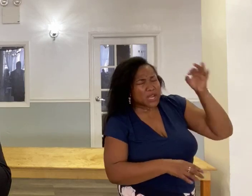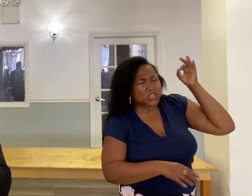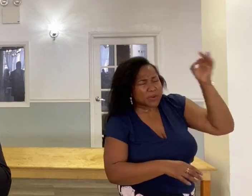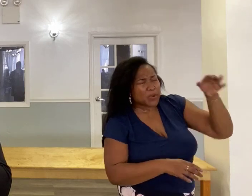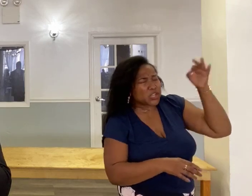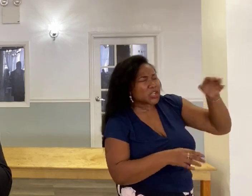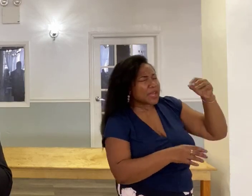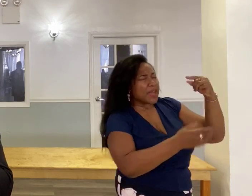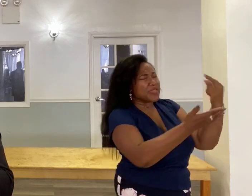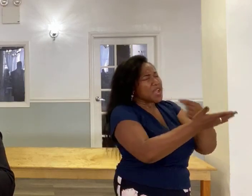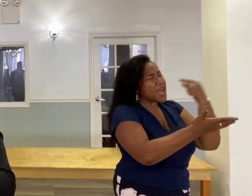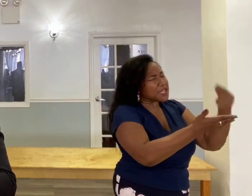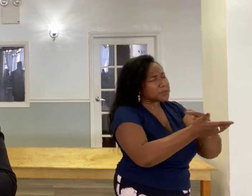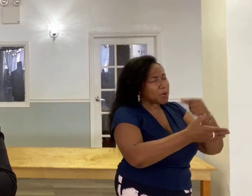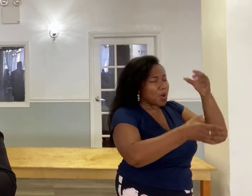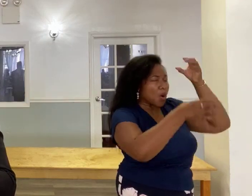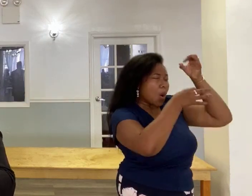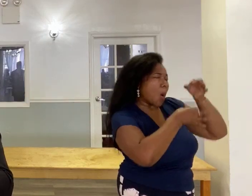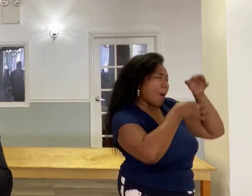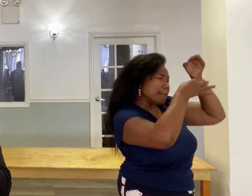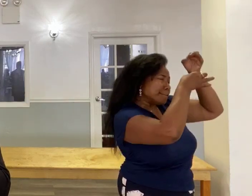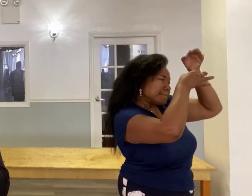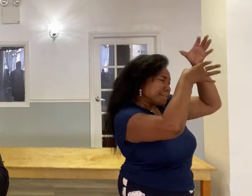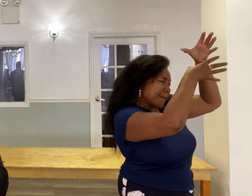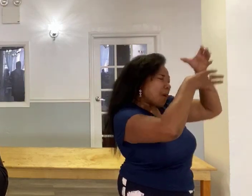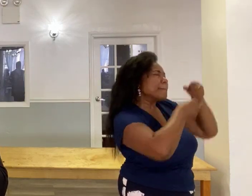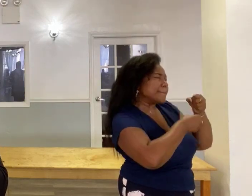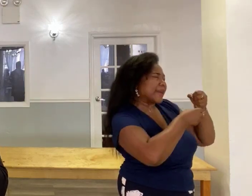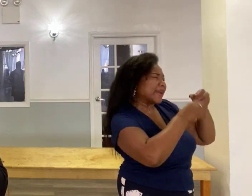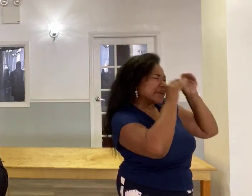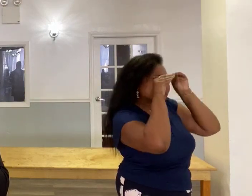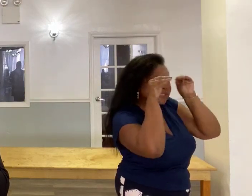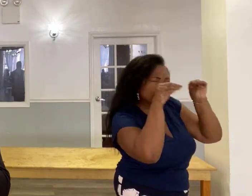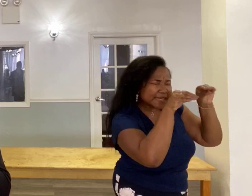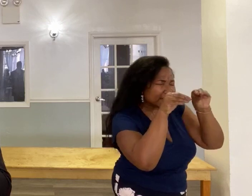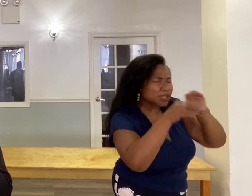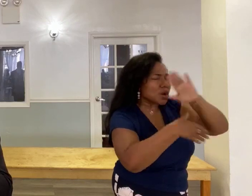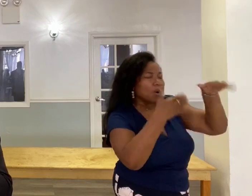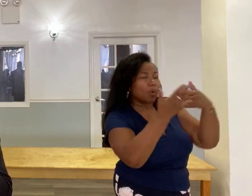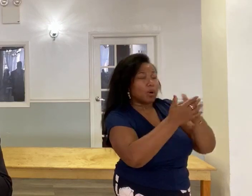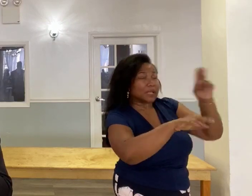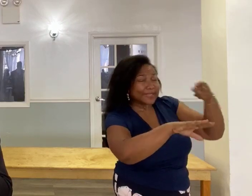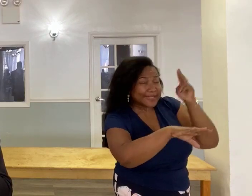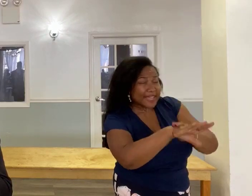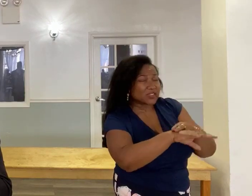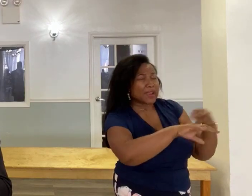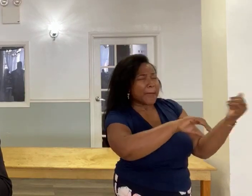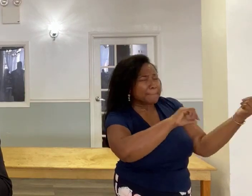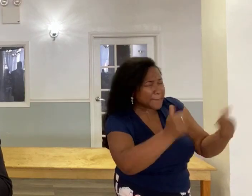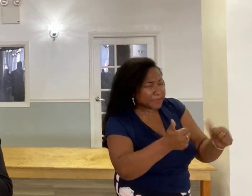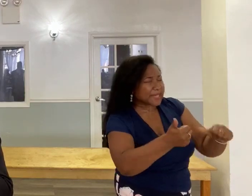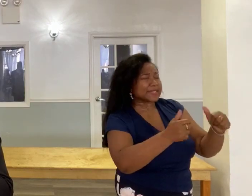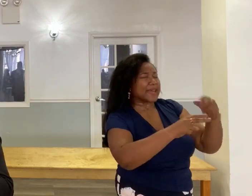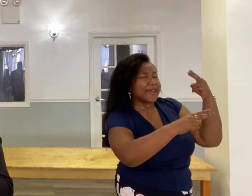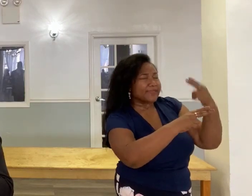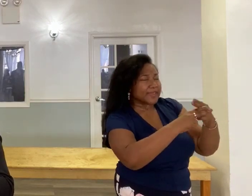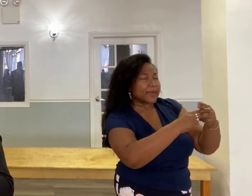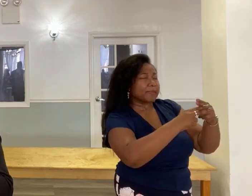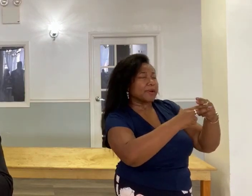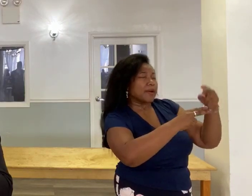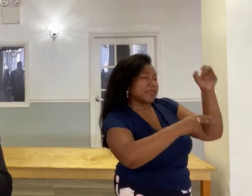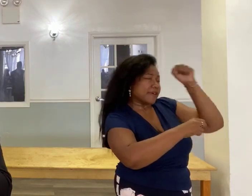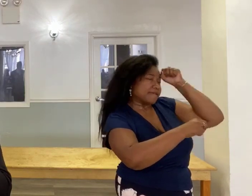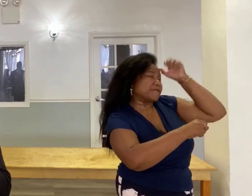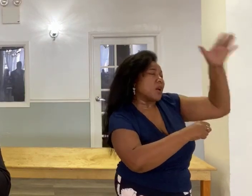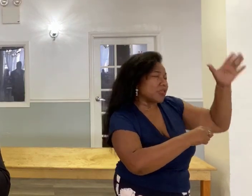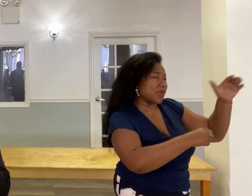God, obeying your command to not only teach all nations, but to baptize them in the name of the Father and of the Son and